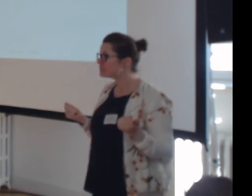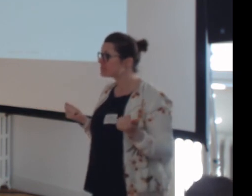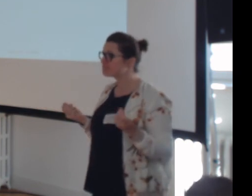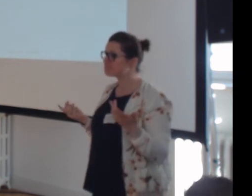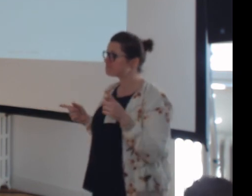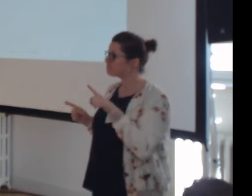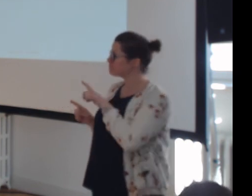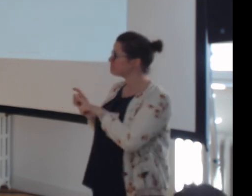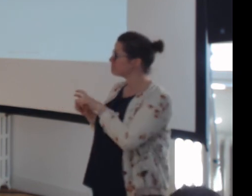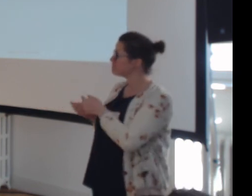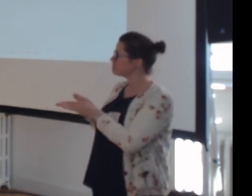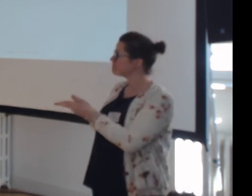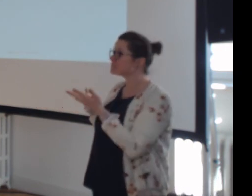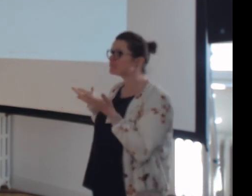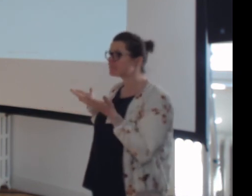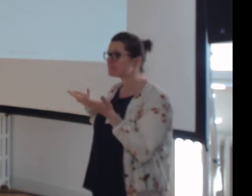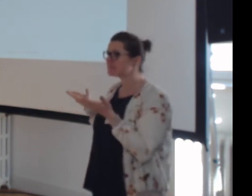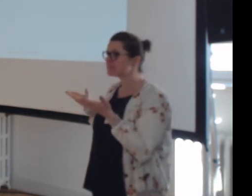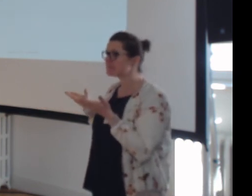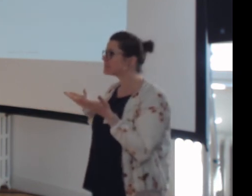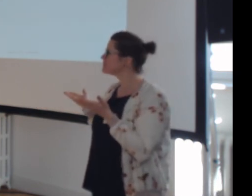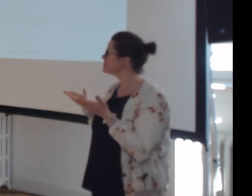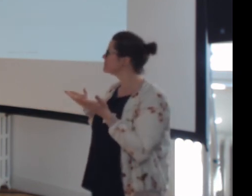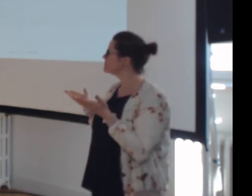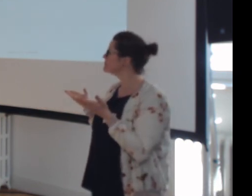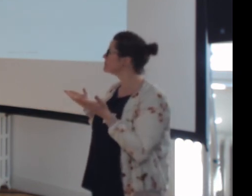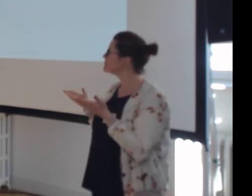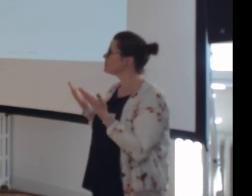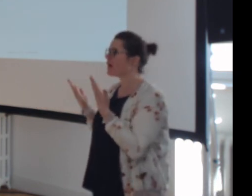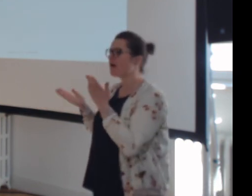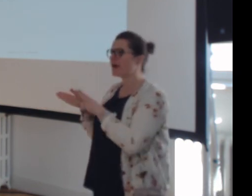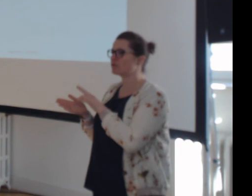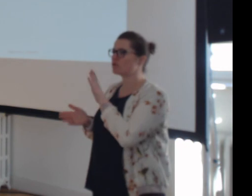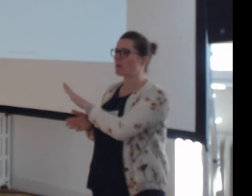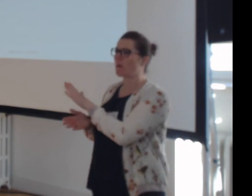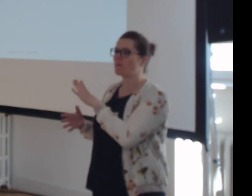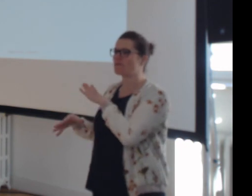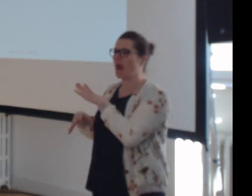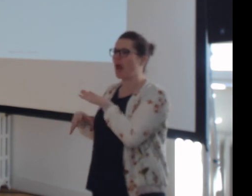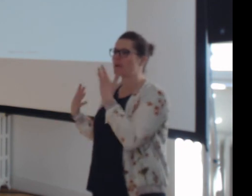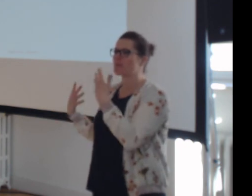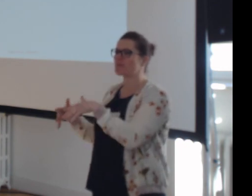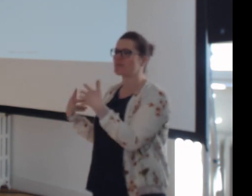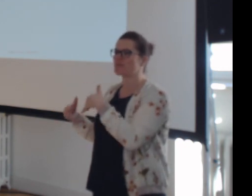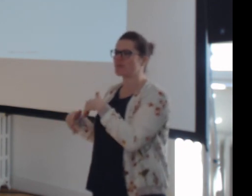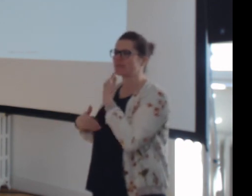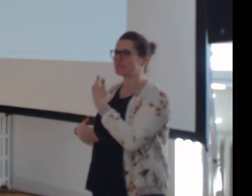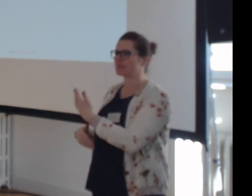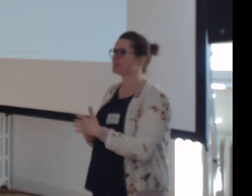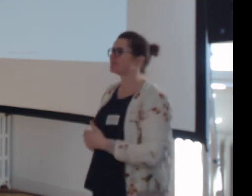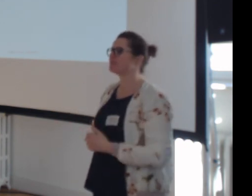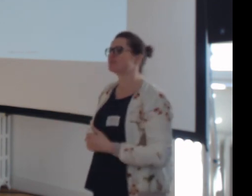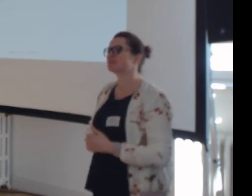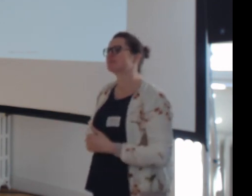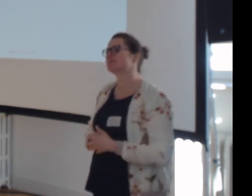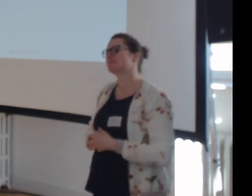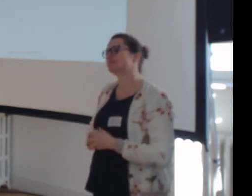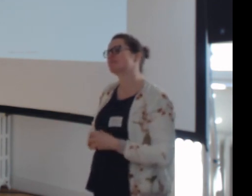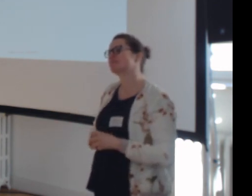ask something, but it was an amazing story. Thank you very much.